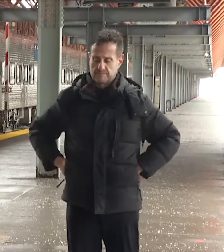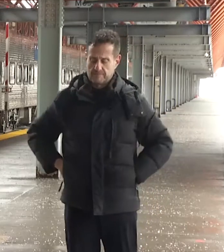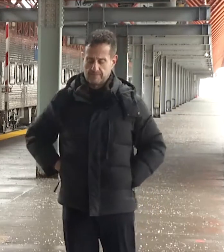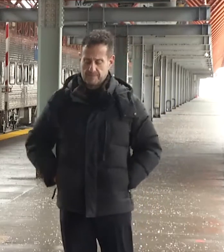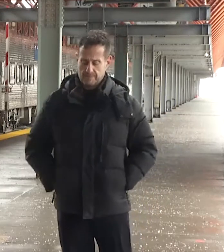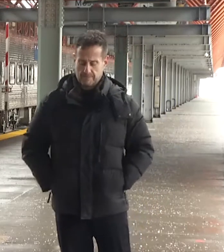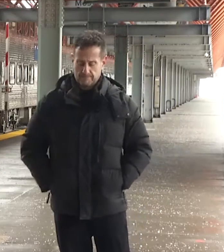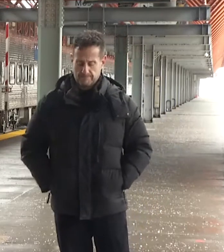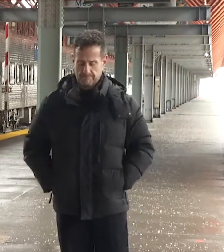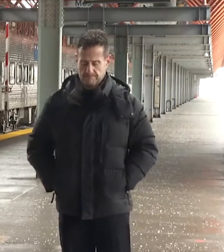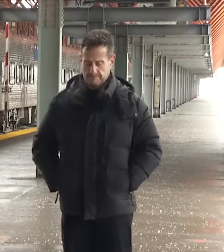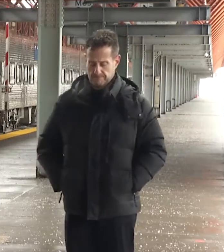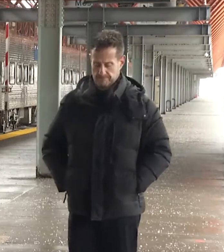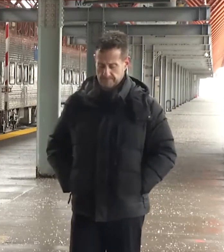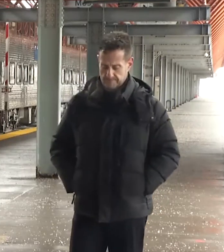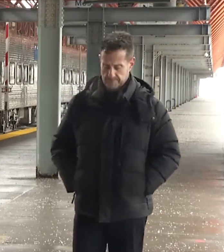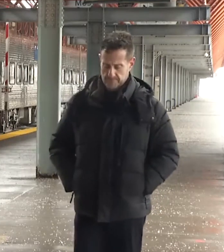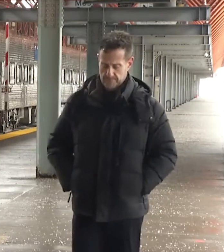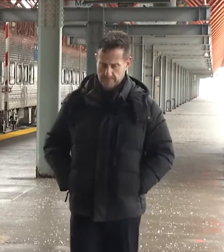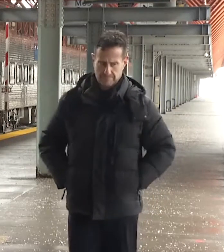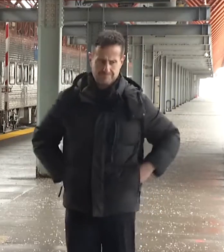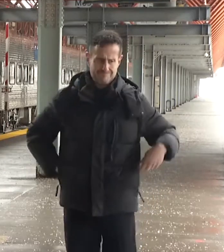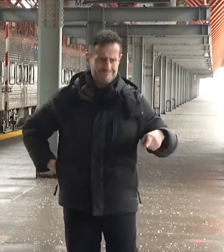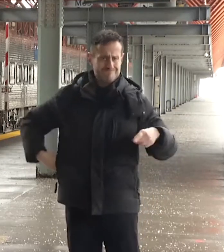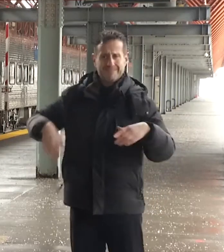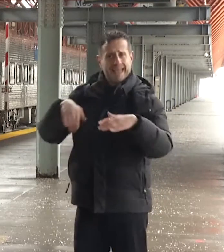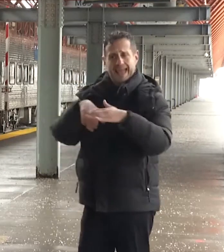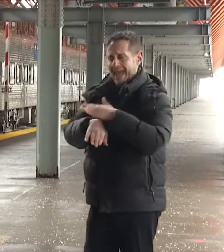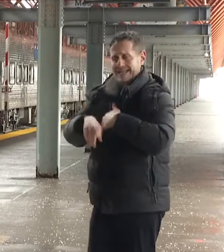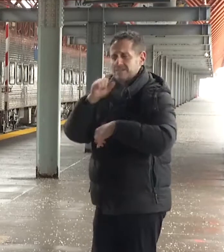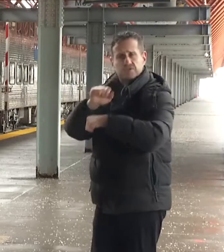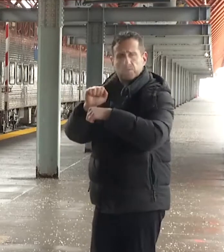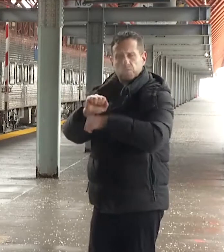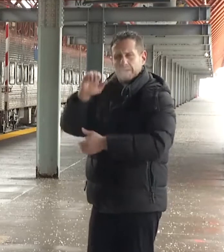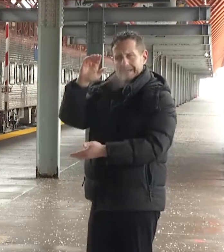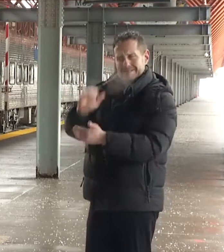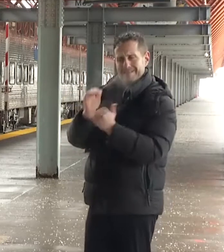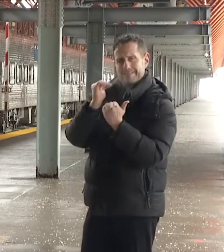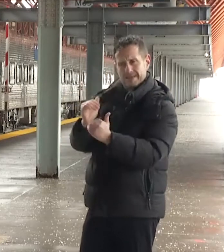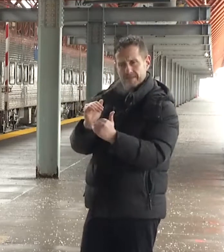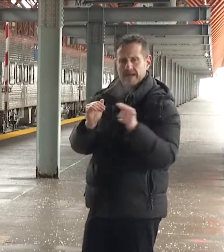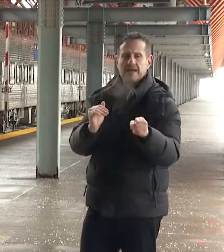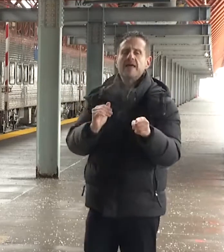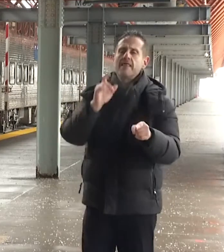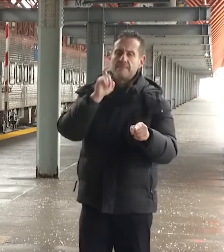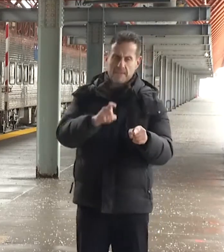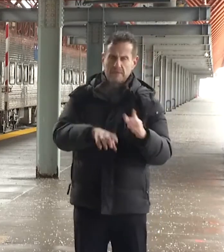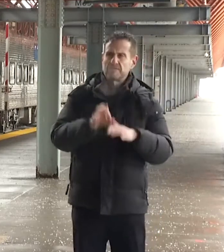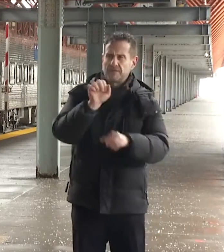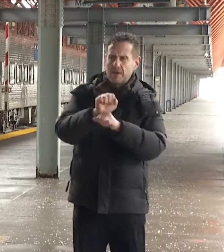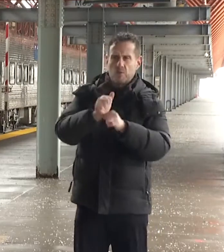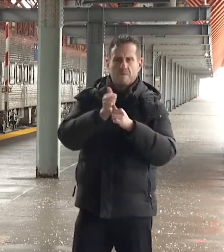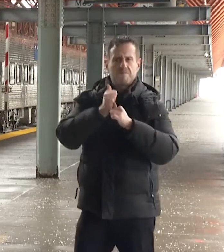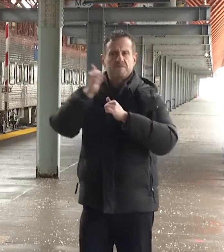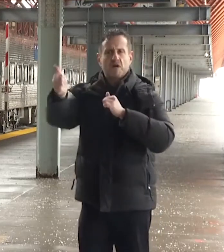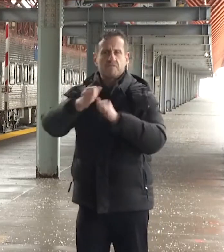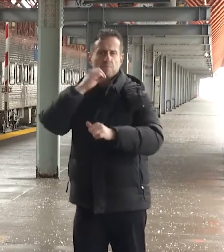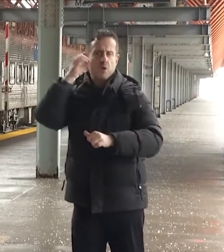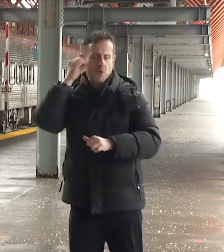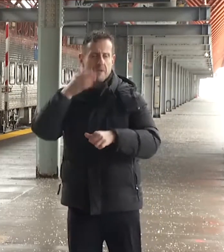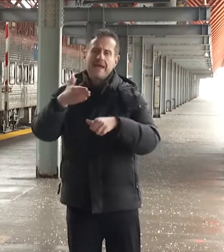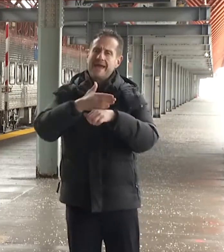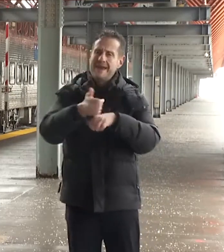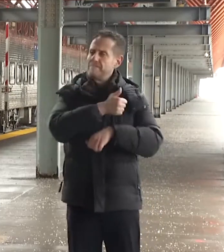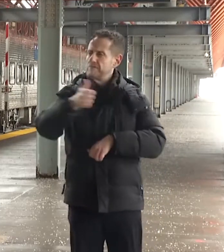jobs has diminished, leaving residents with no choice but to seek employment further from home. An average commute for South